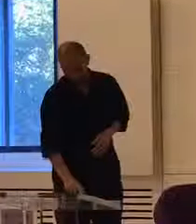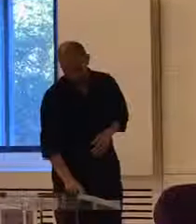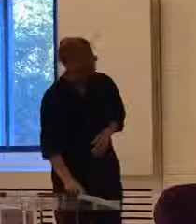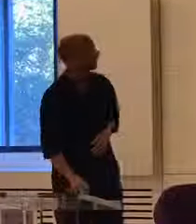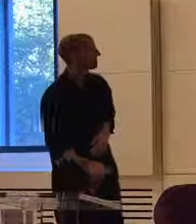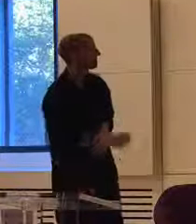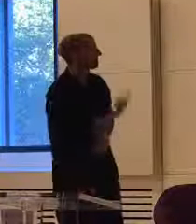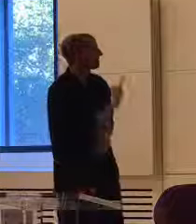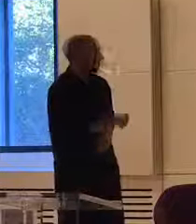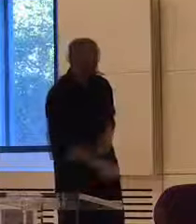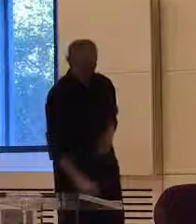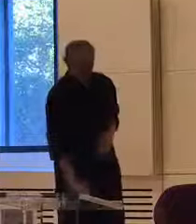Jim.